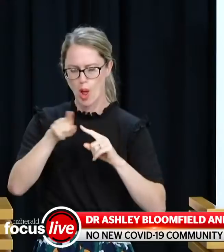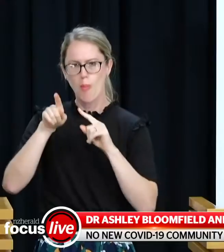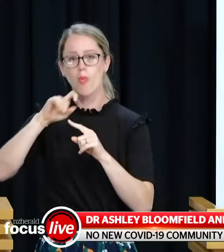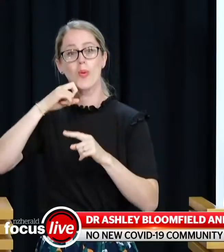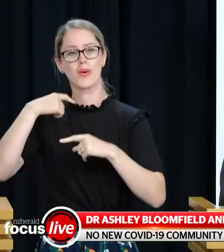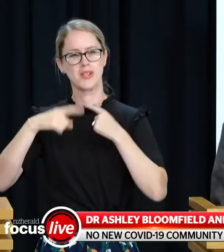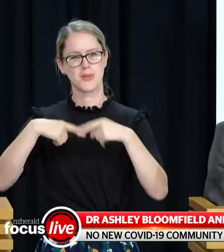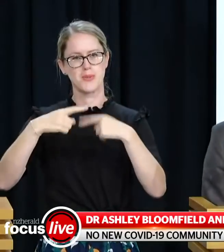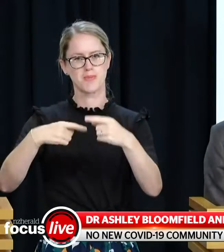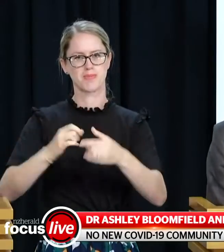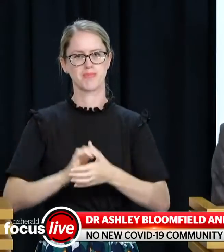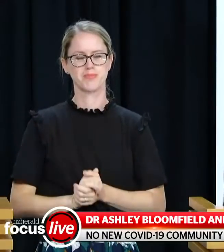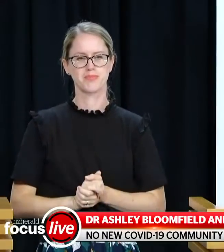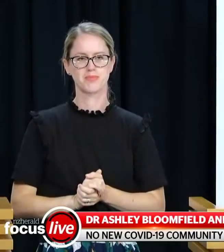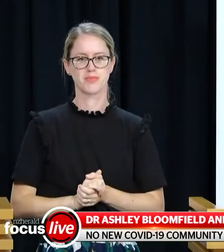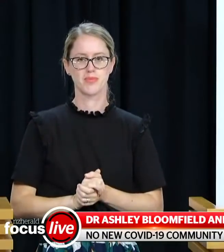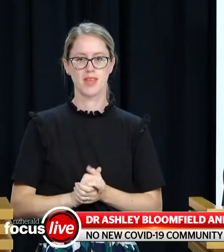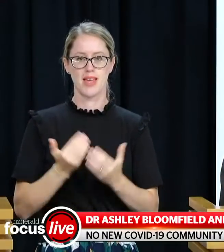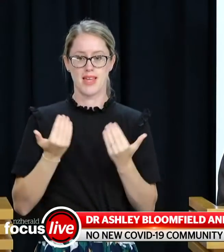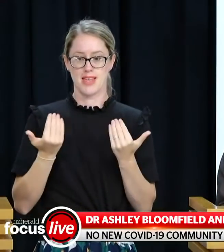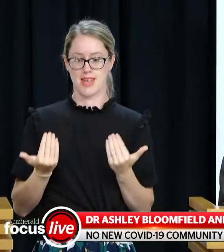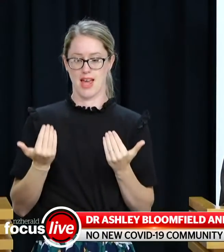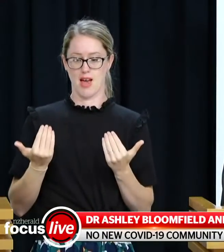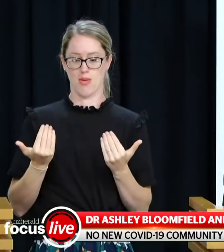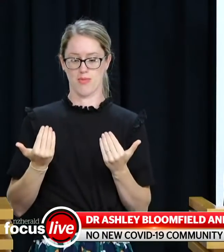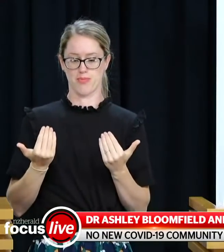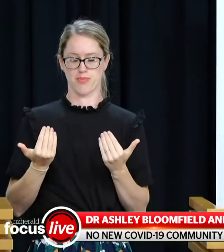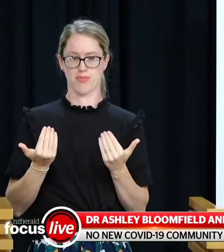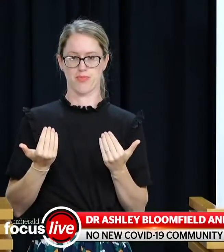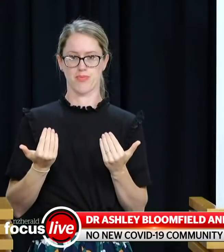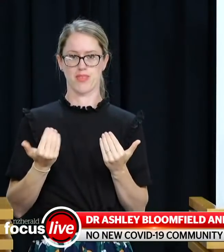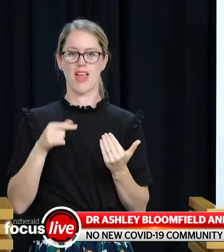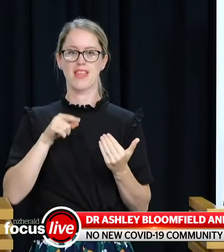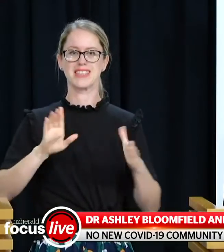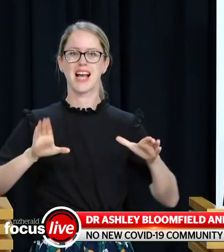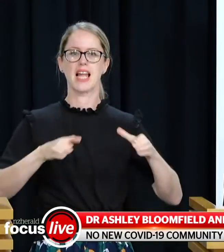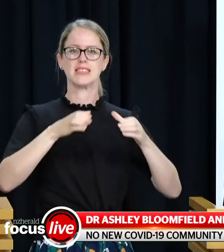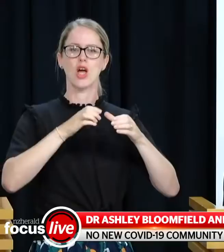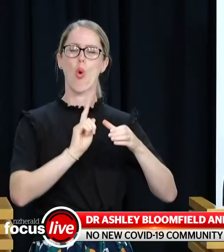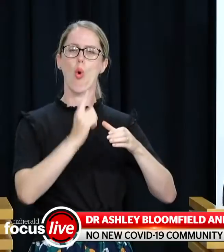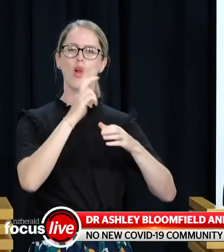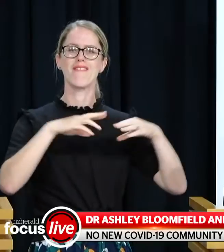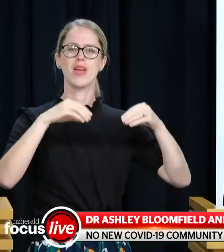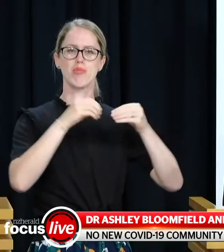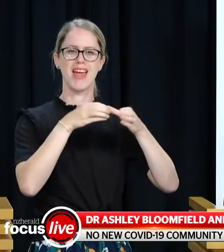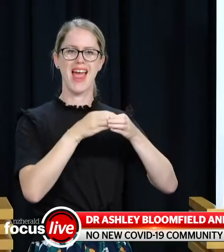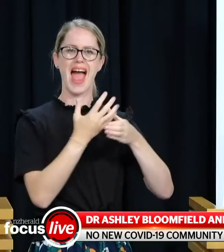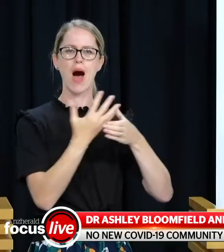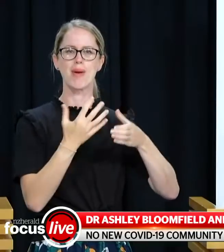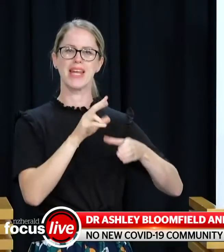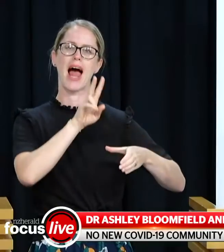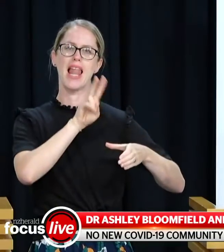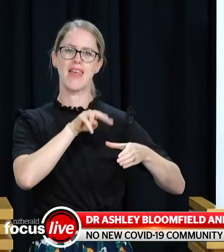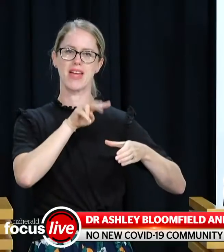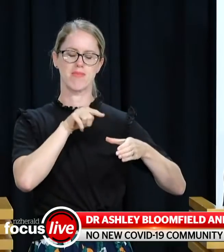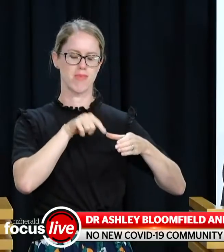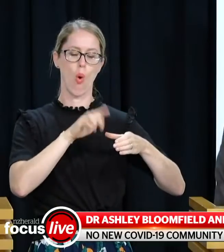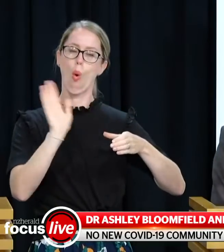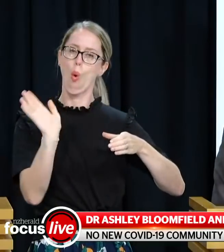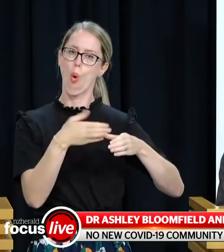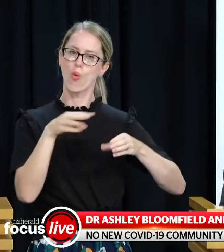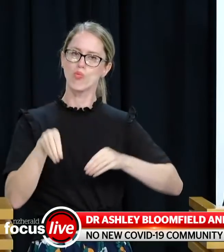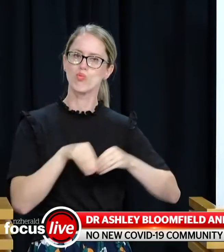continue. So there are now 11 cases associated with this cluster, and all these cases are in the Auckland quarantine facility.